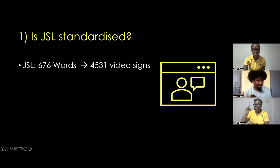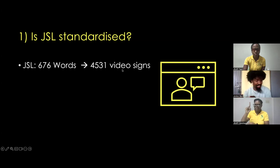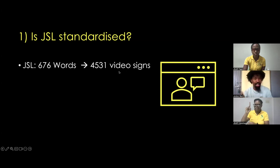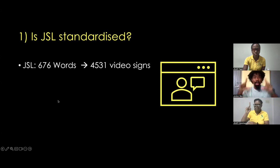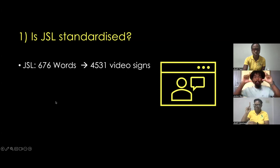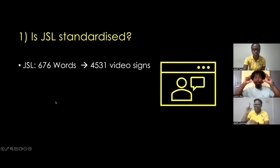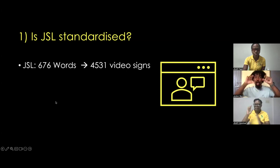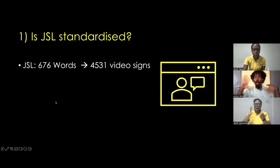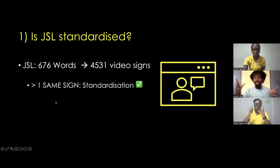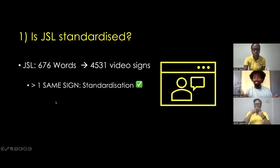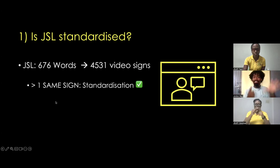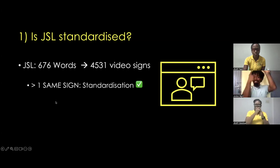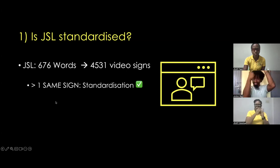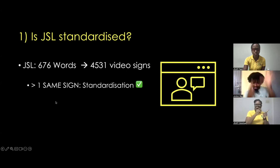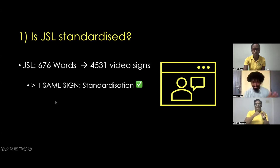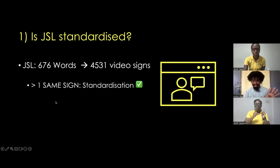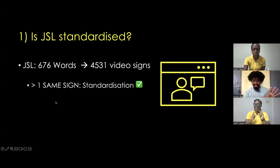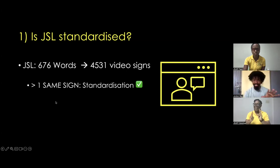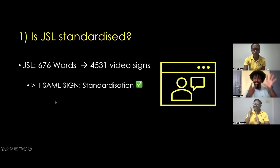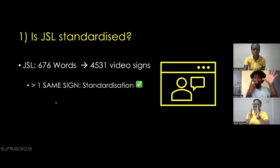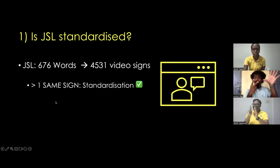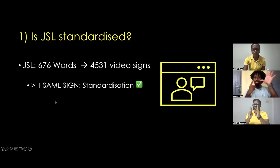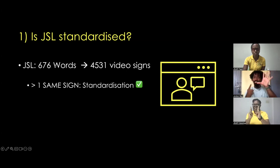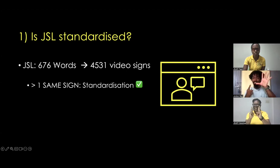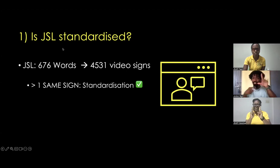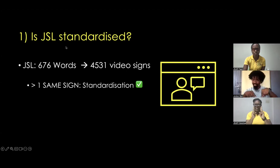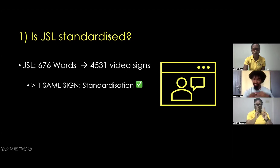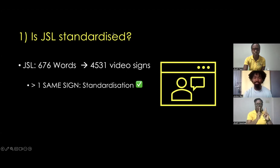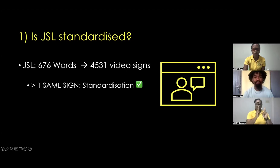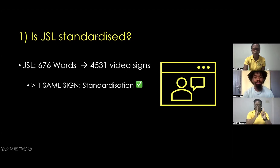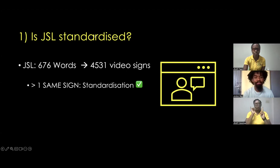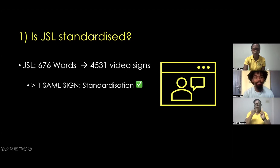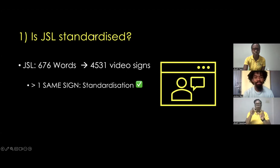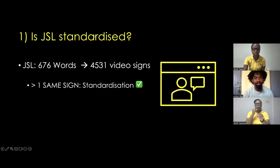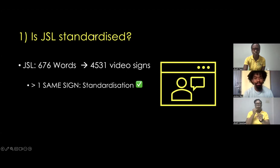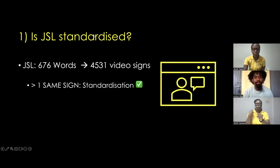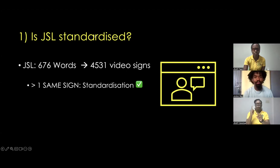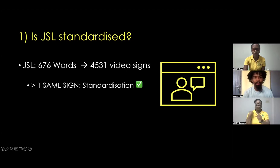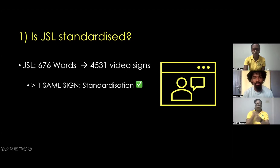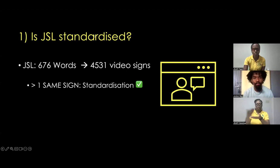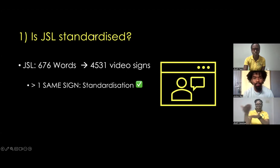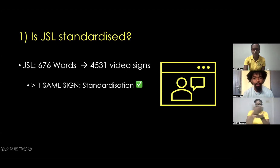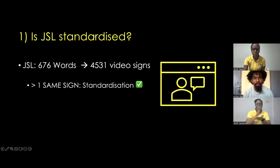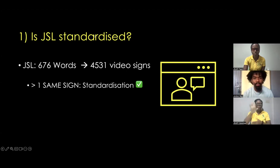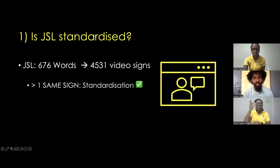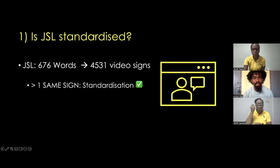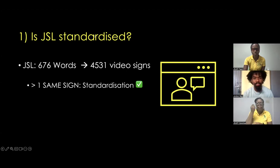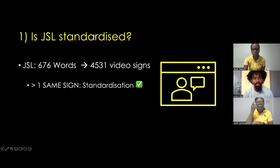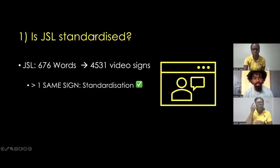4,531 recordings, right? Compared to the vocabularies, but we had to do some editing, and that's where we